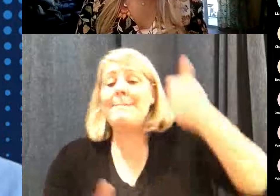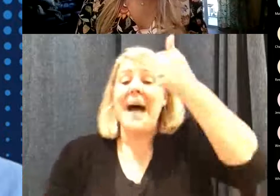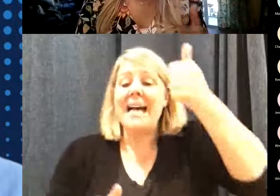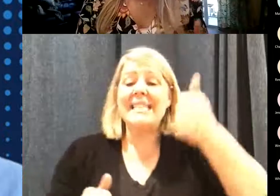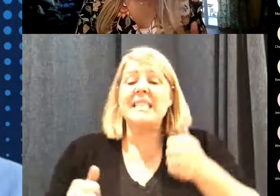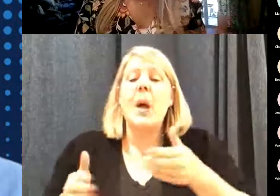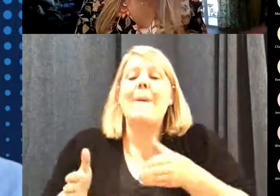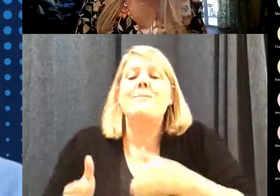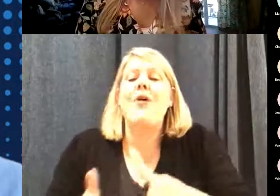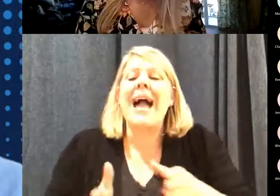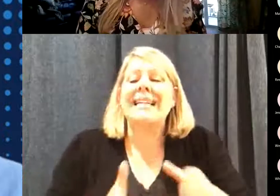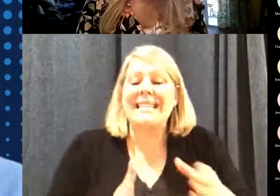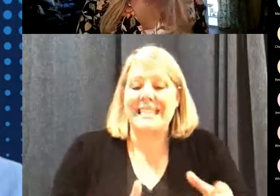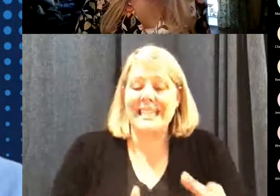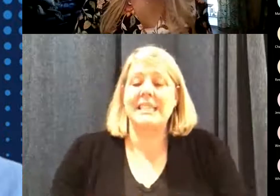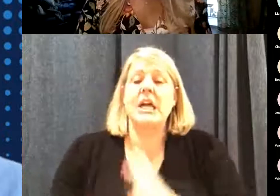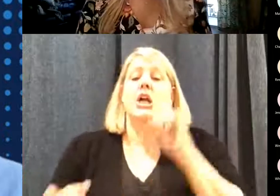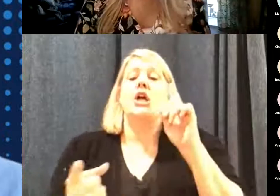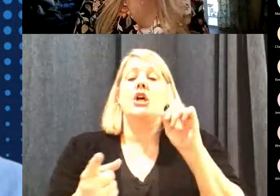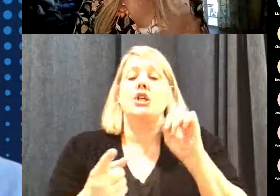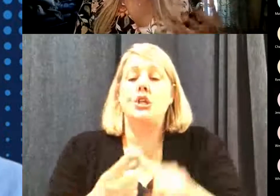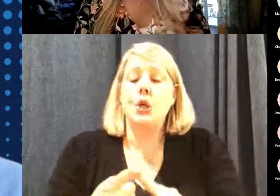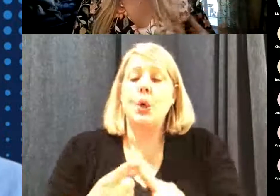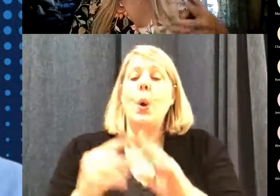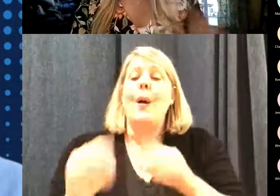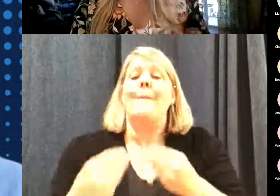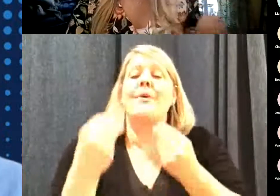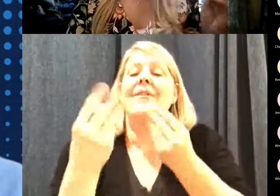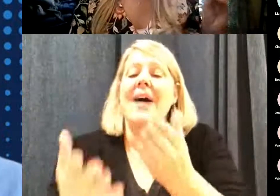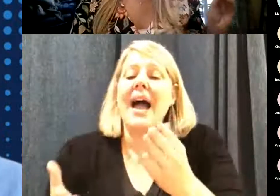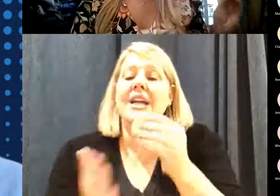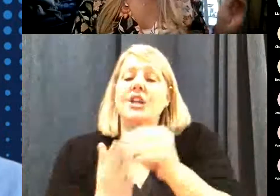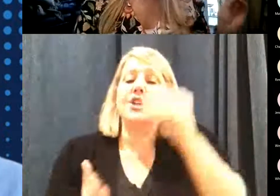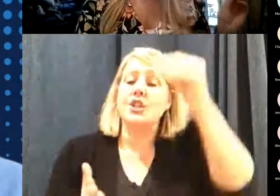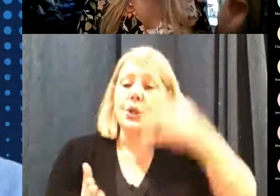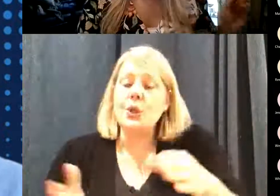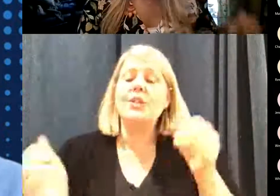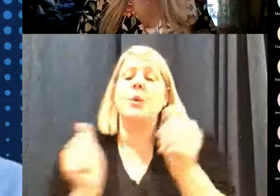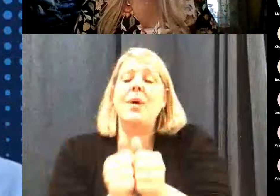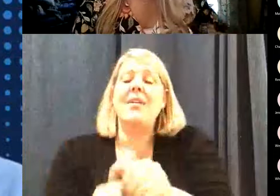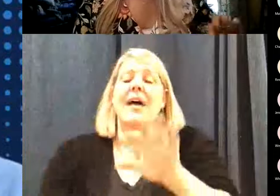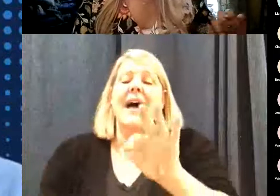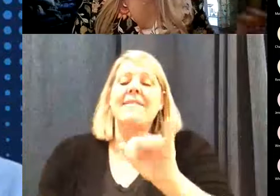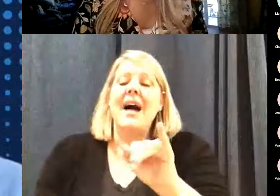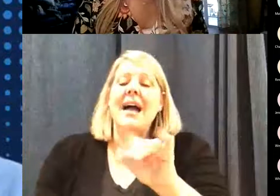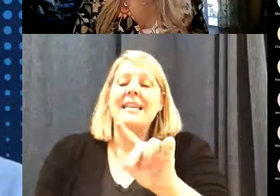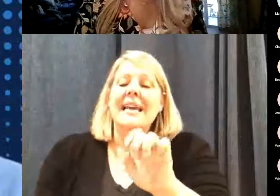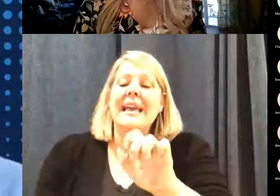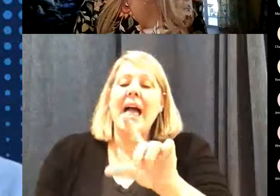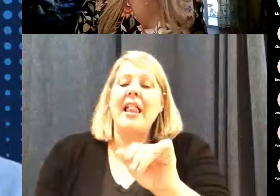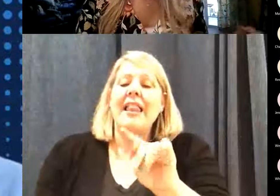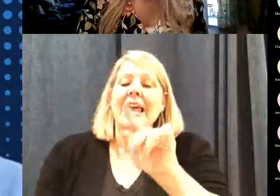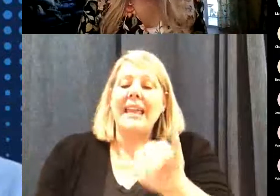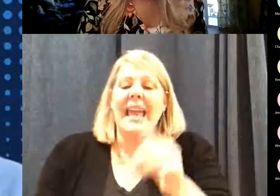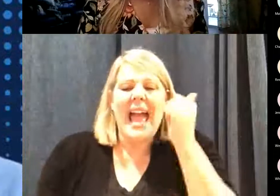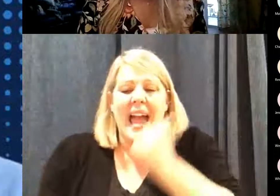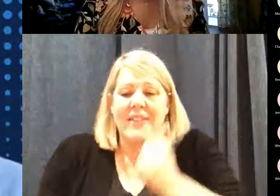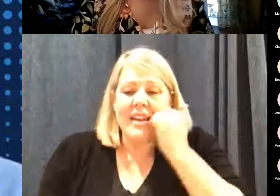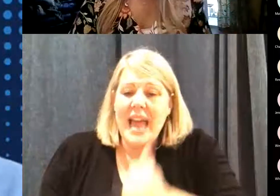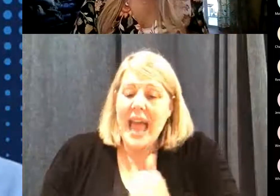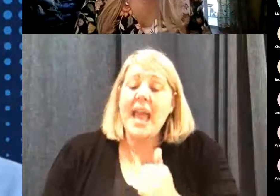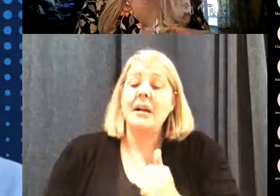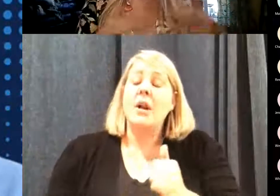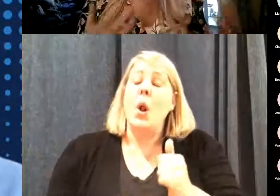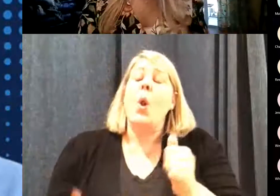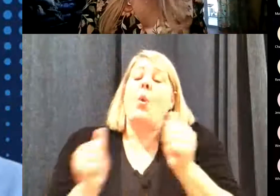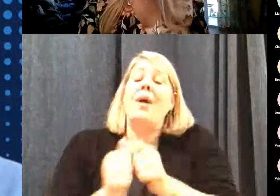education students with fidelity every single day. It gives you really practical guidance and things that you can use every single